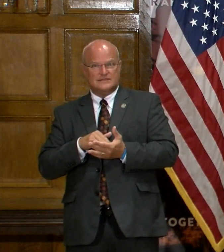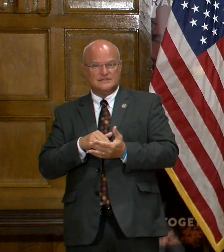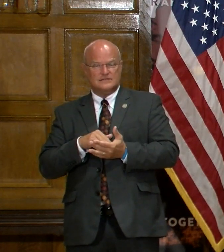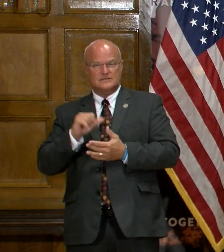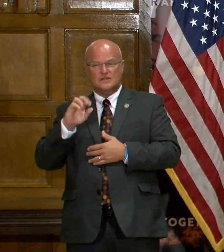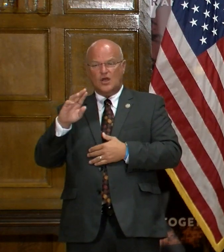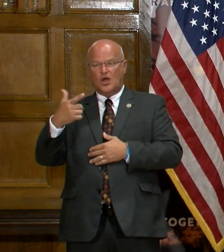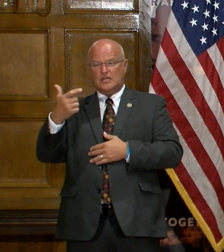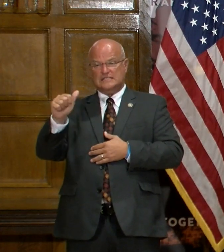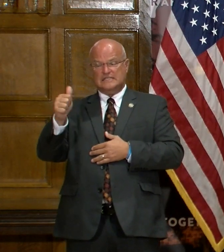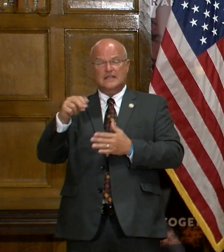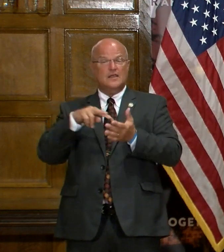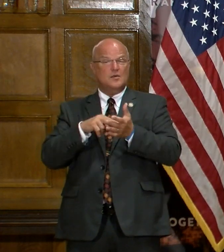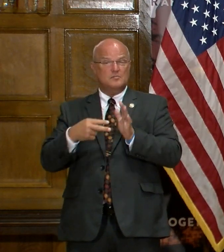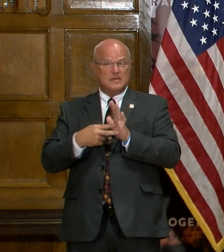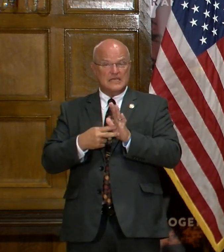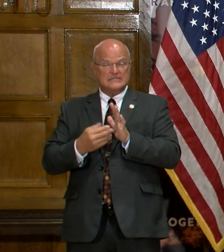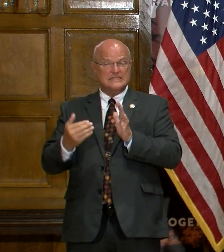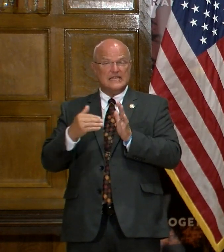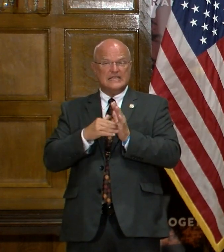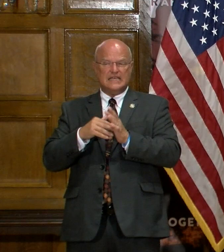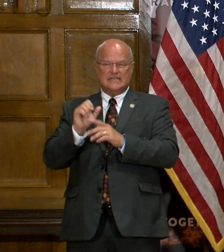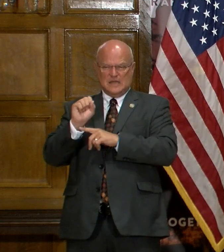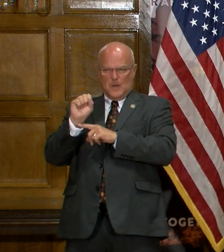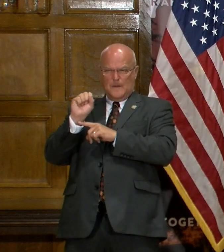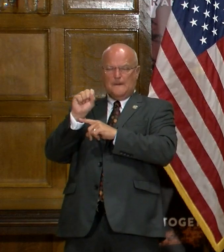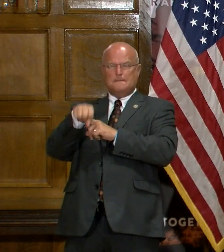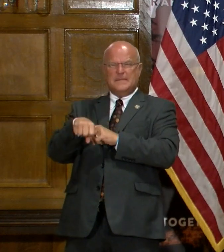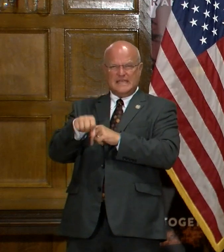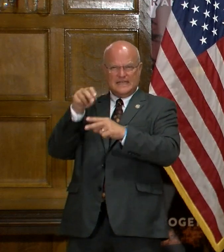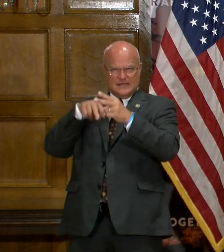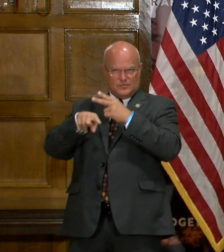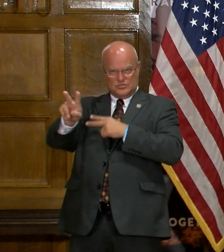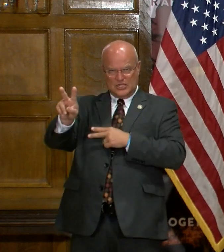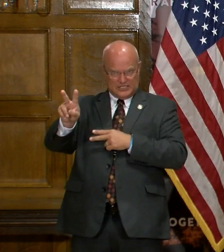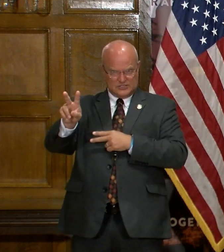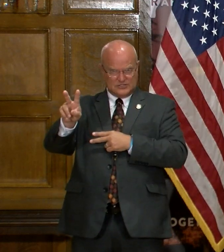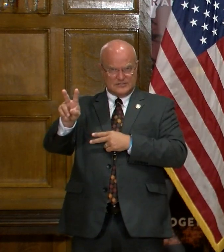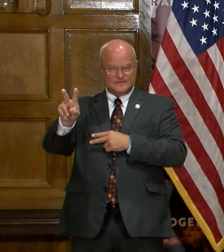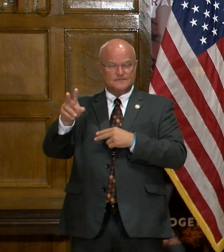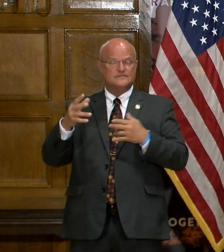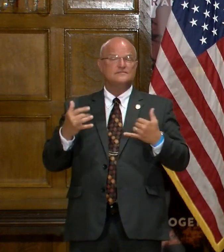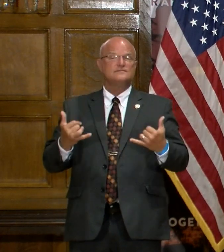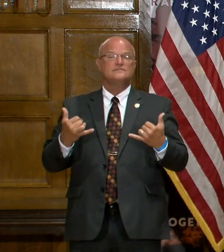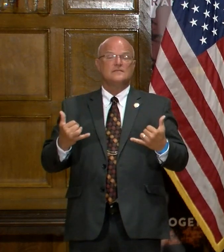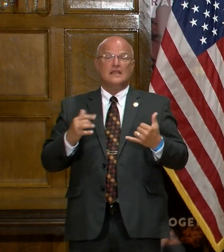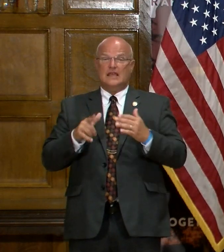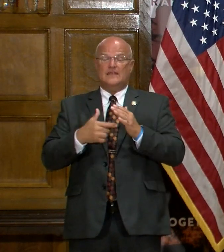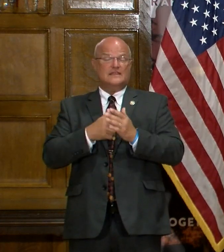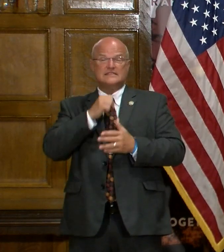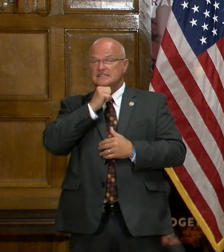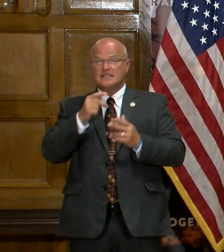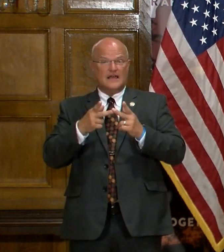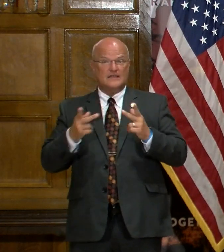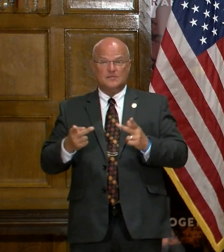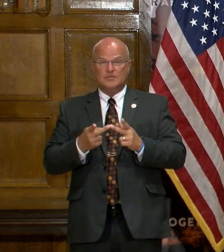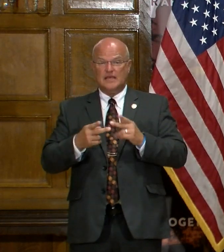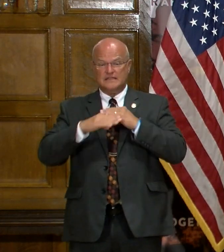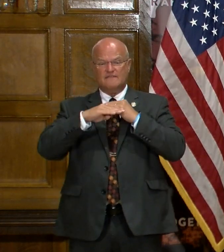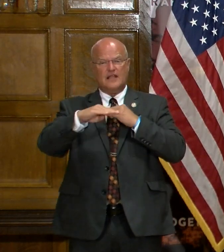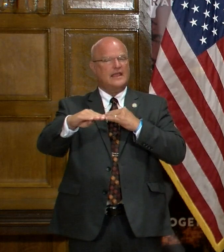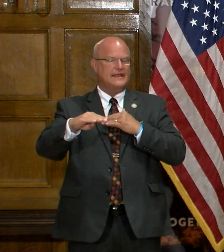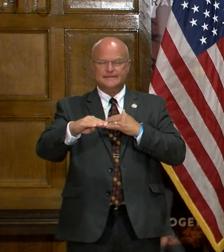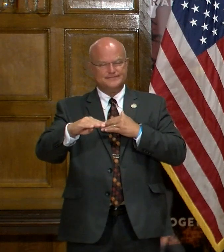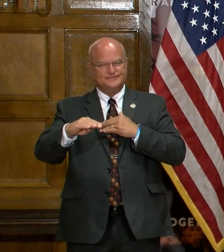on August 10th, which means, again, we're beating the curve and beating the projections. Now, this is not the place to flatten